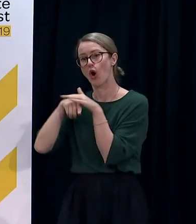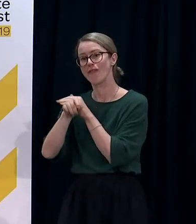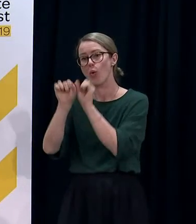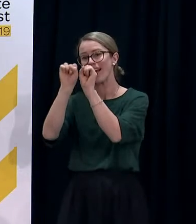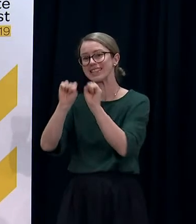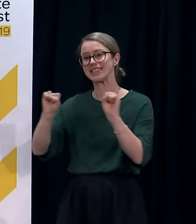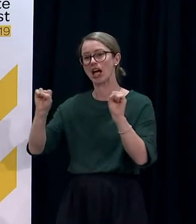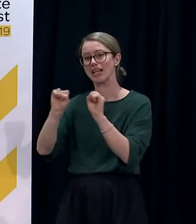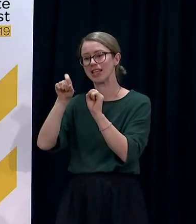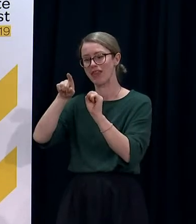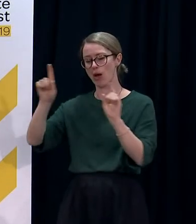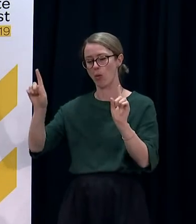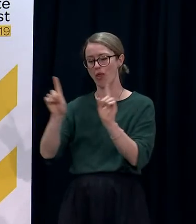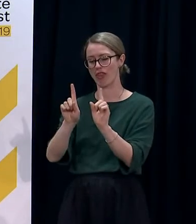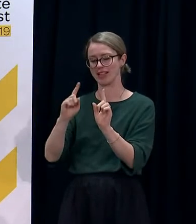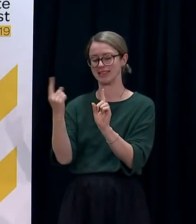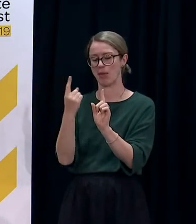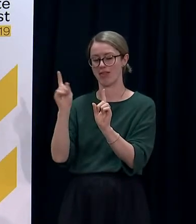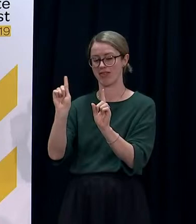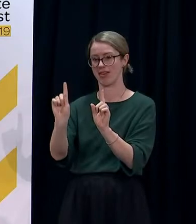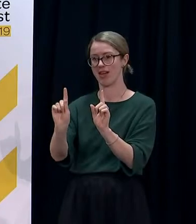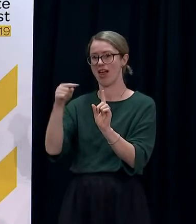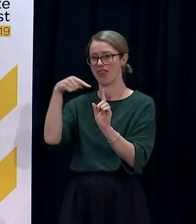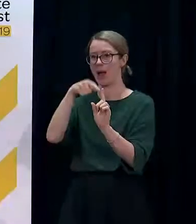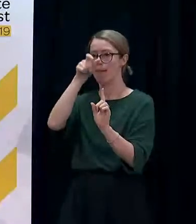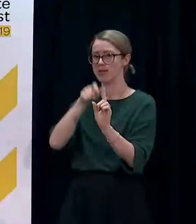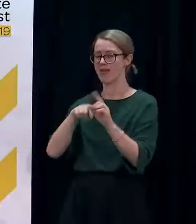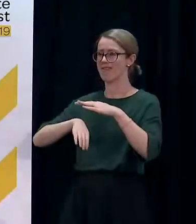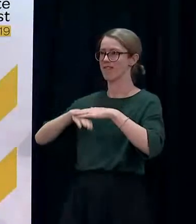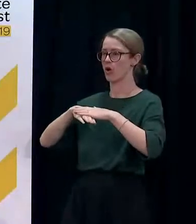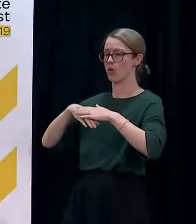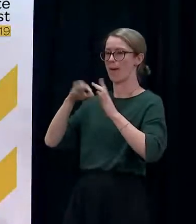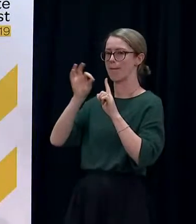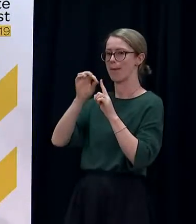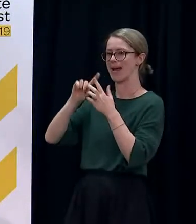they're accompanied by somebody in full PPE to make sure that they're